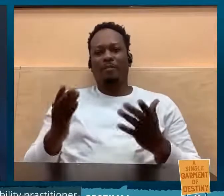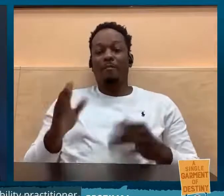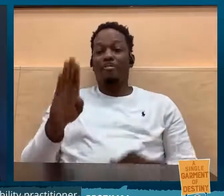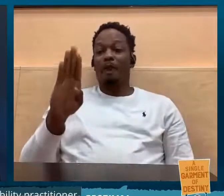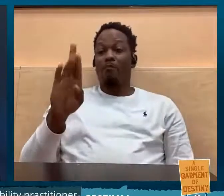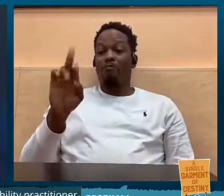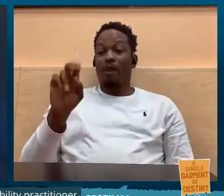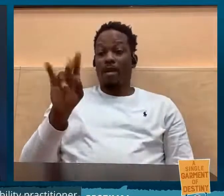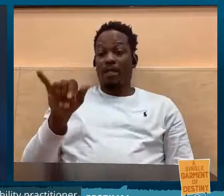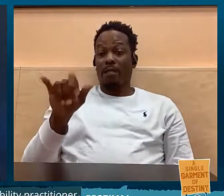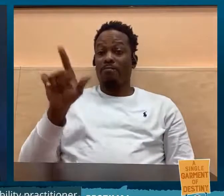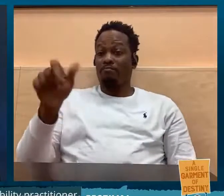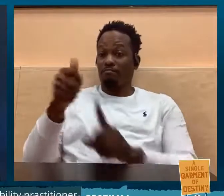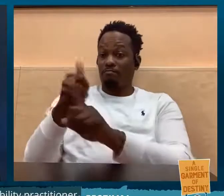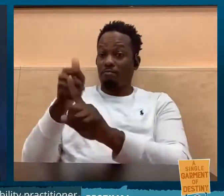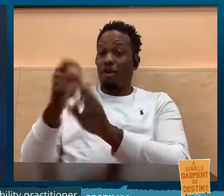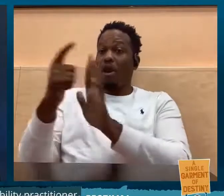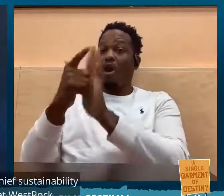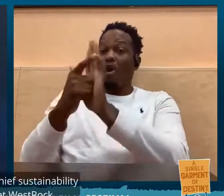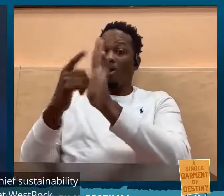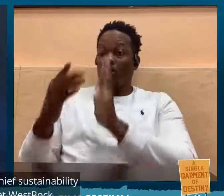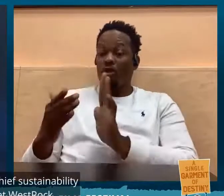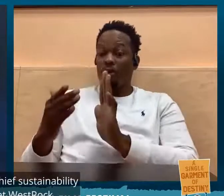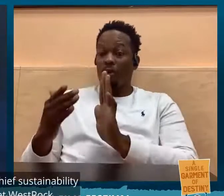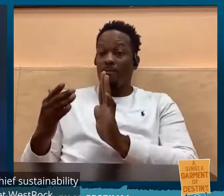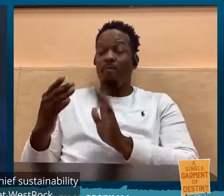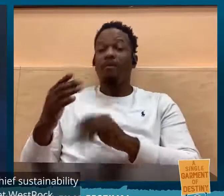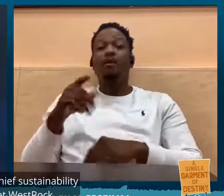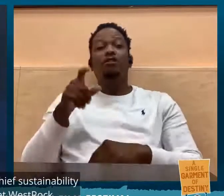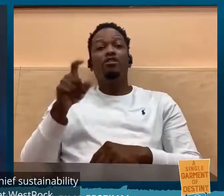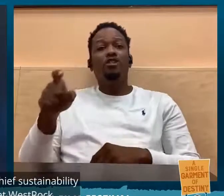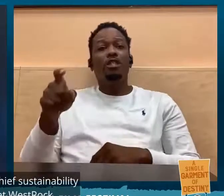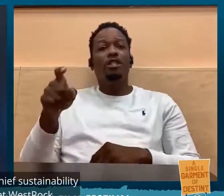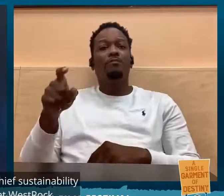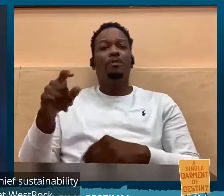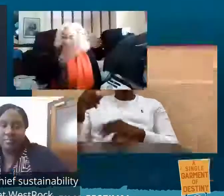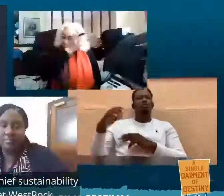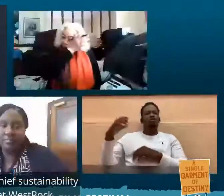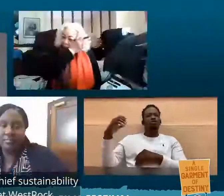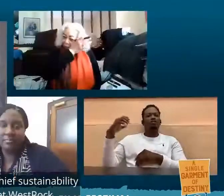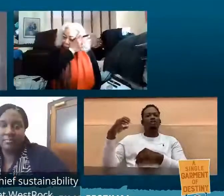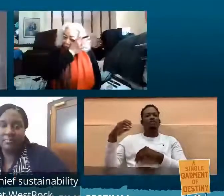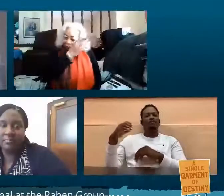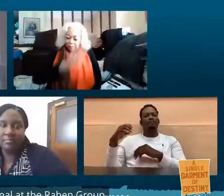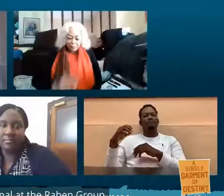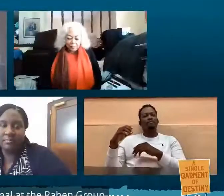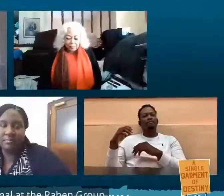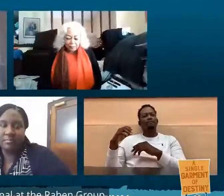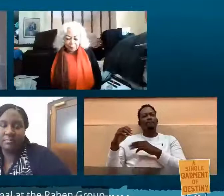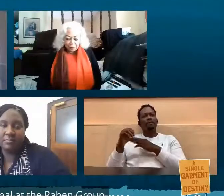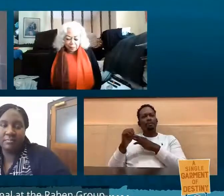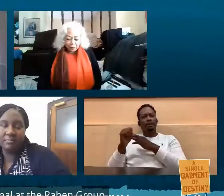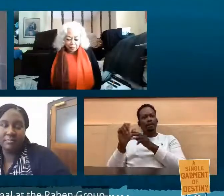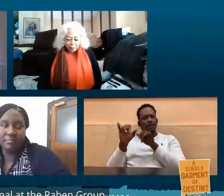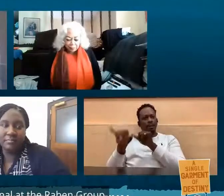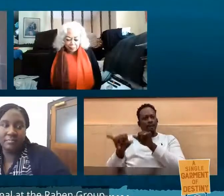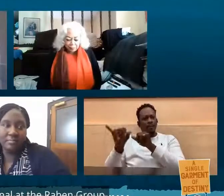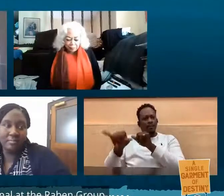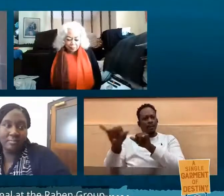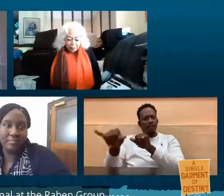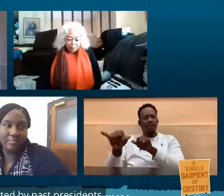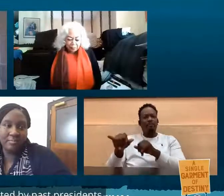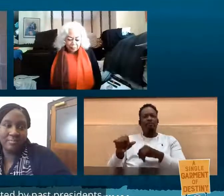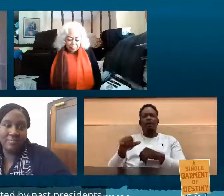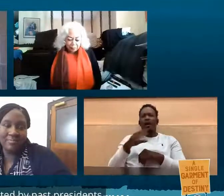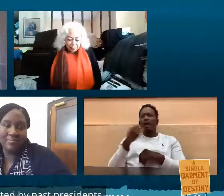attorney and sustainability practitioner. She's been Chief Sustainability Officer at Restrock. She's been a principal at the Regan